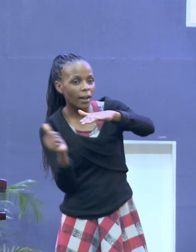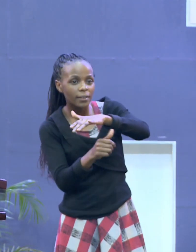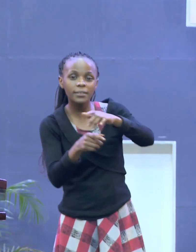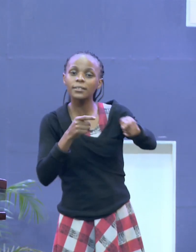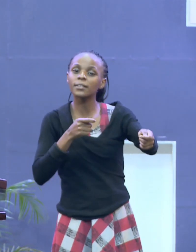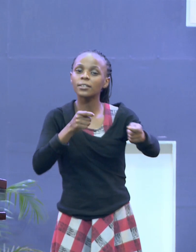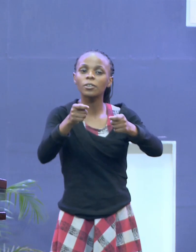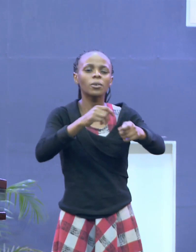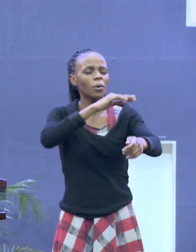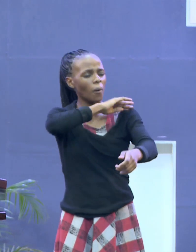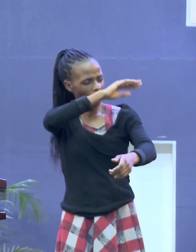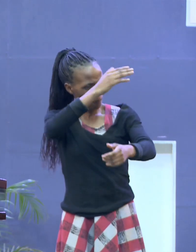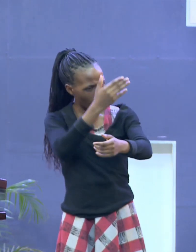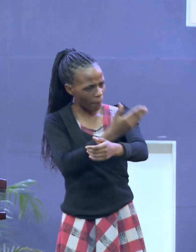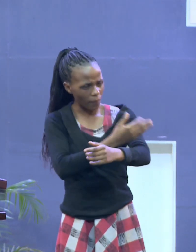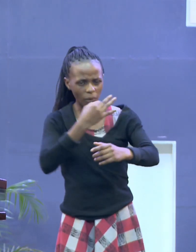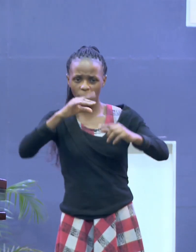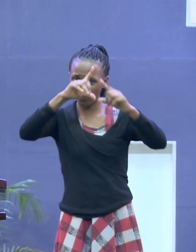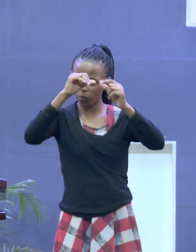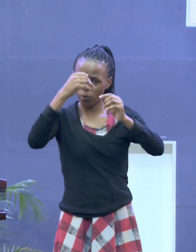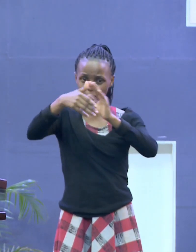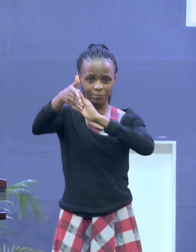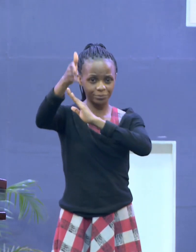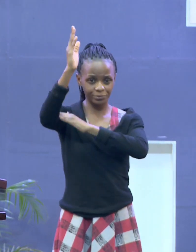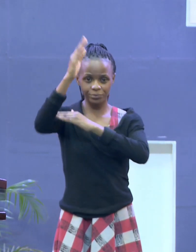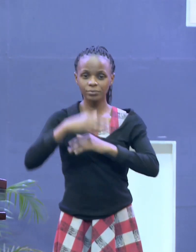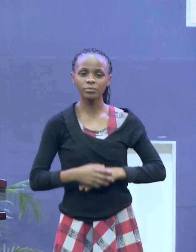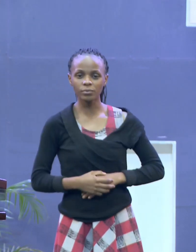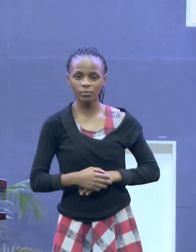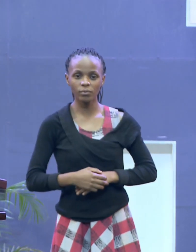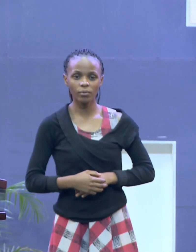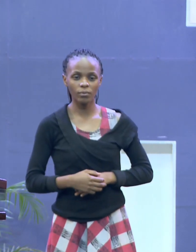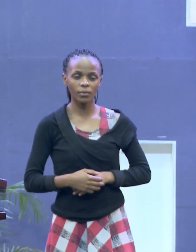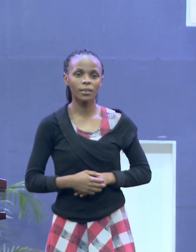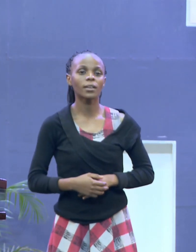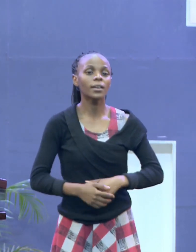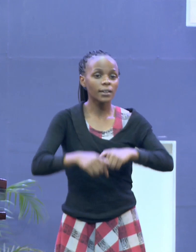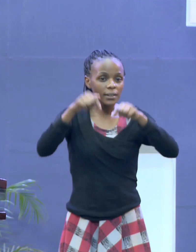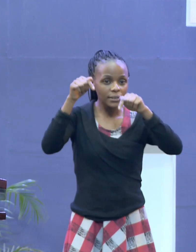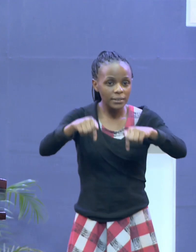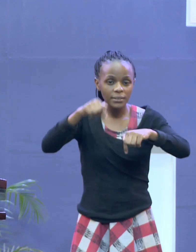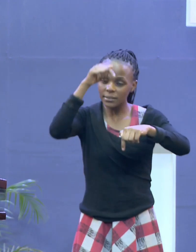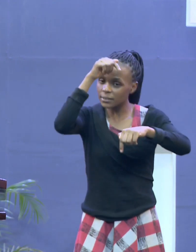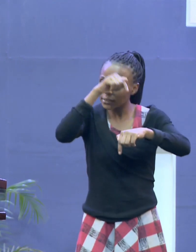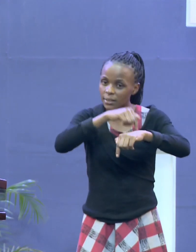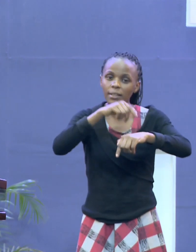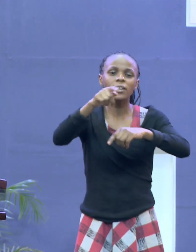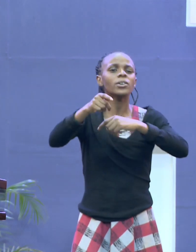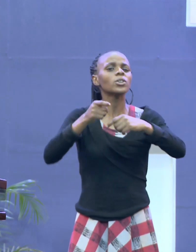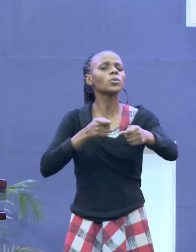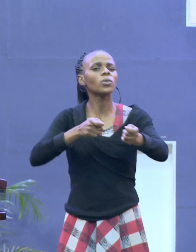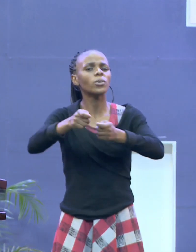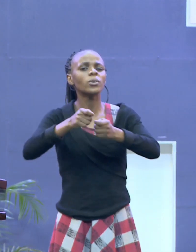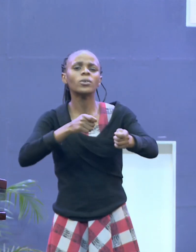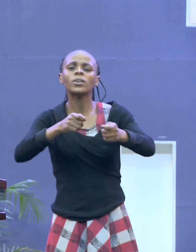amanyi g'ekigambo kya Katonda. But this time alone you're ruled over by the word of God. Mulundi guno ng'ofugibwa obuyinza